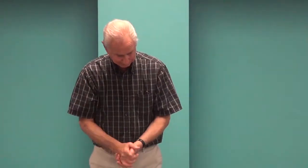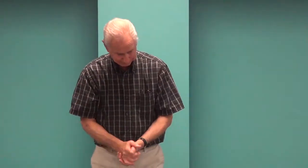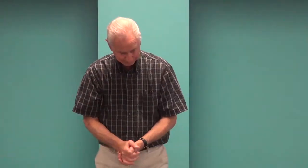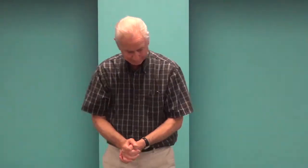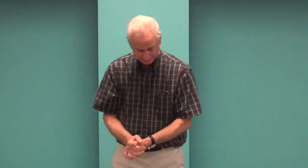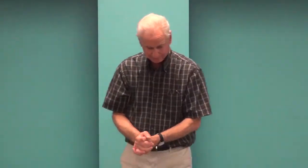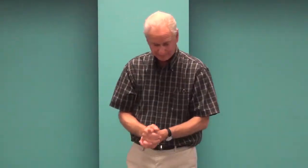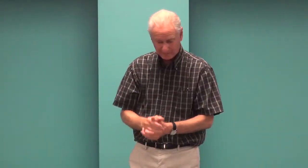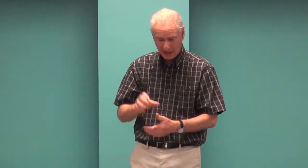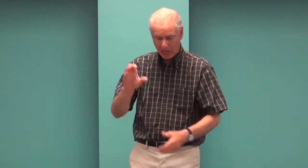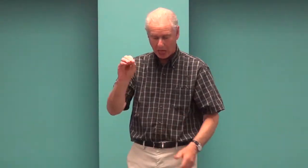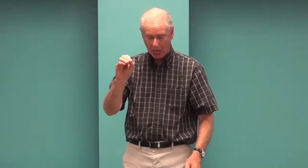He presented his paper on